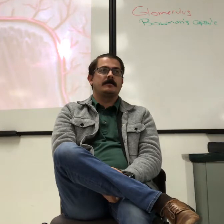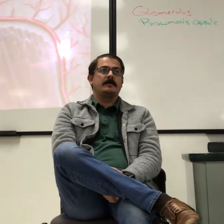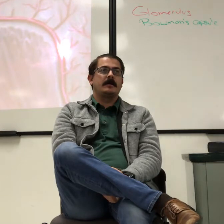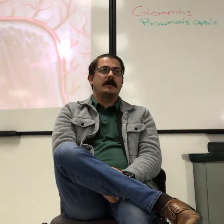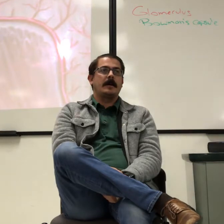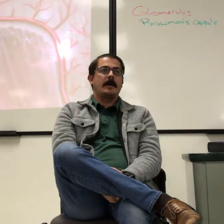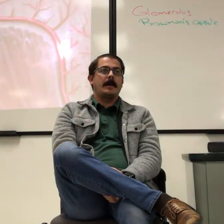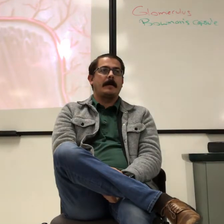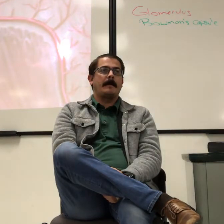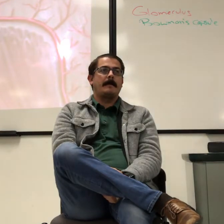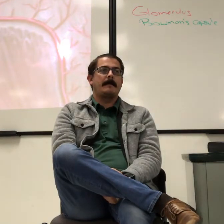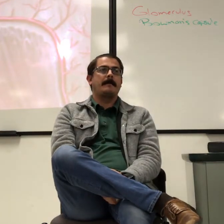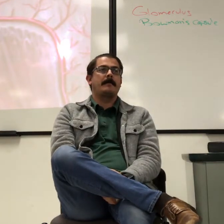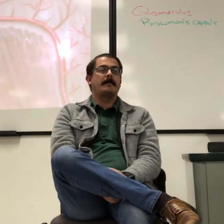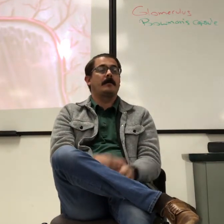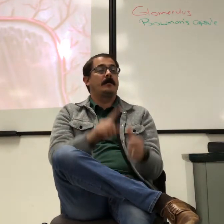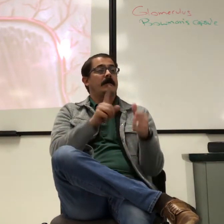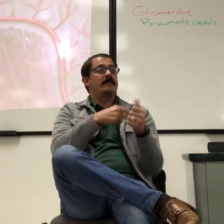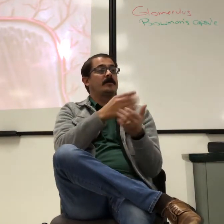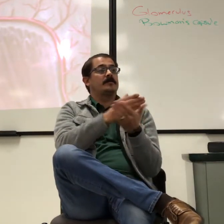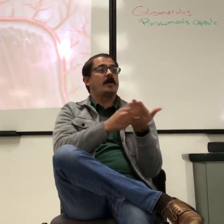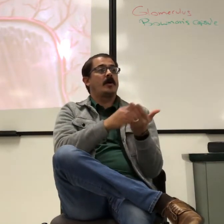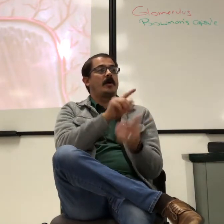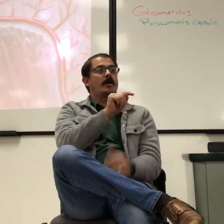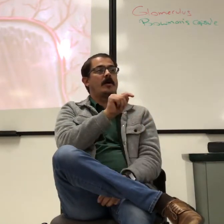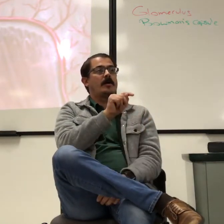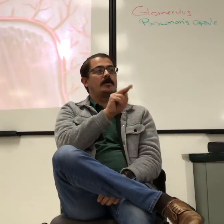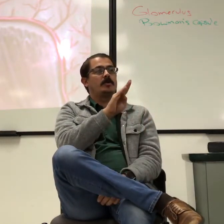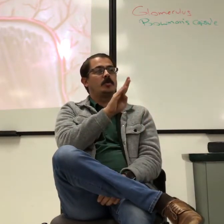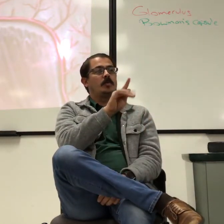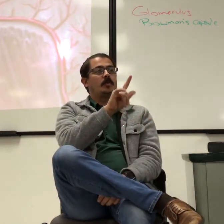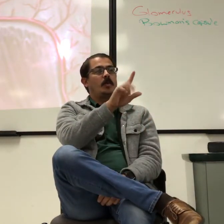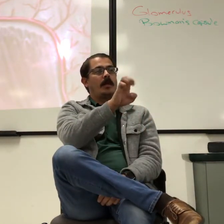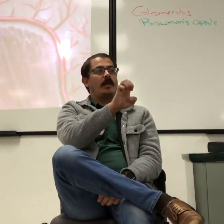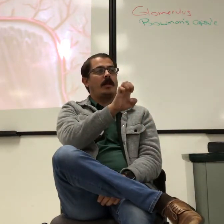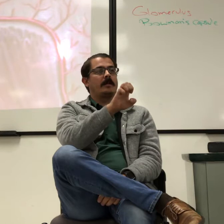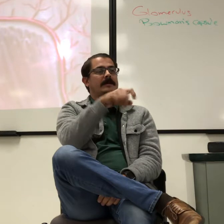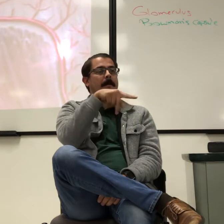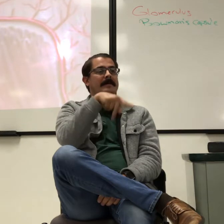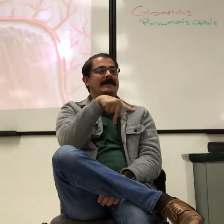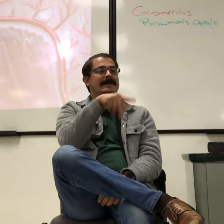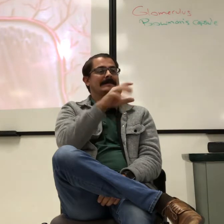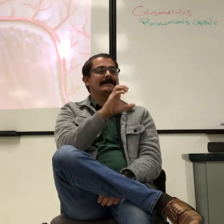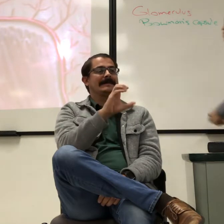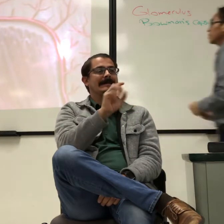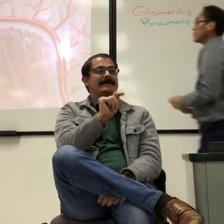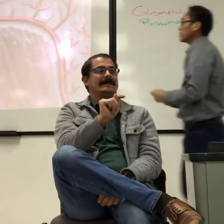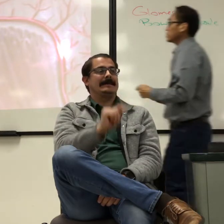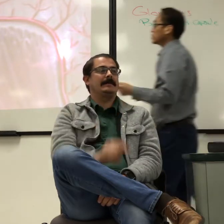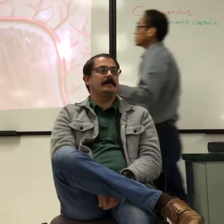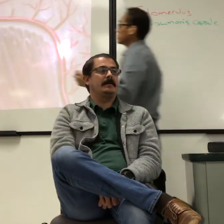The first part of the tubule is the PCT.